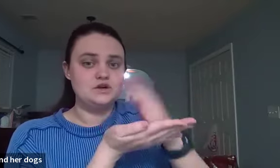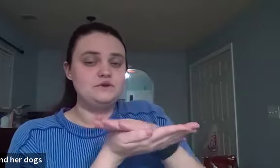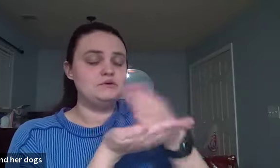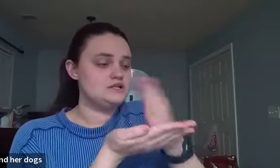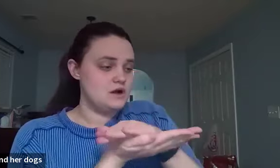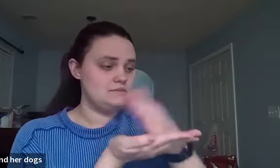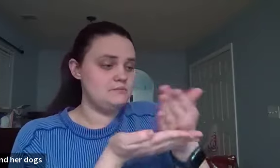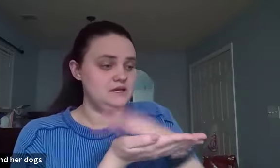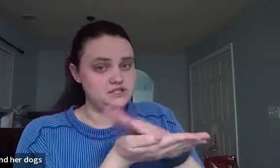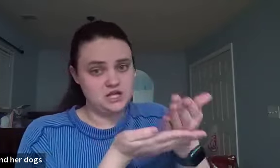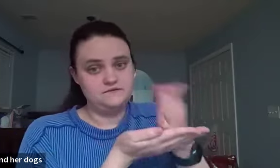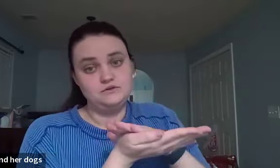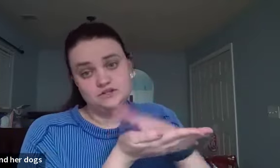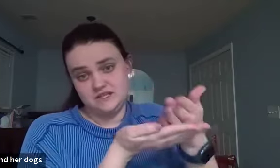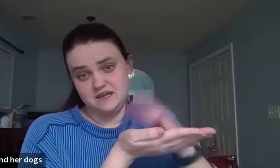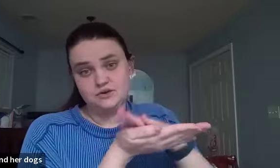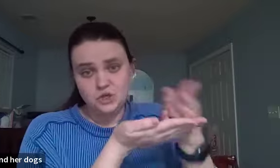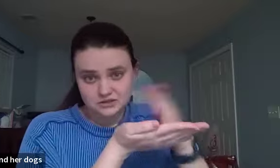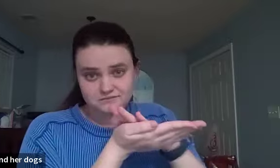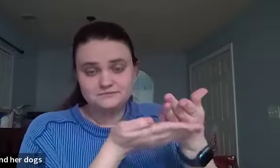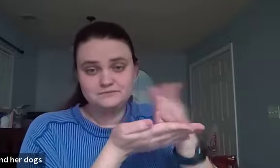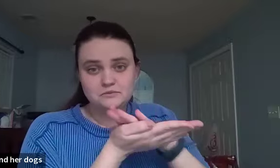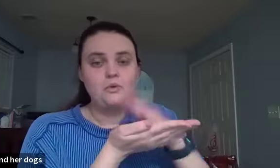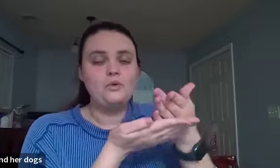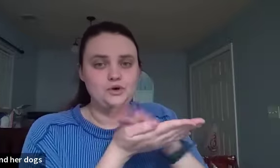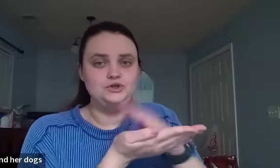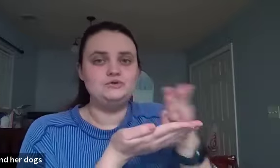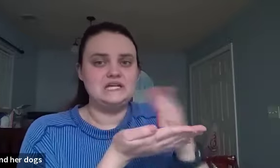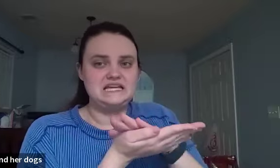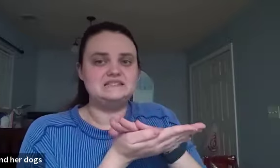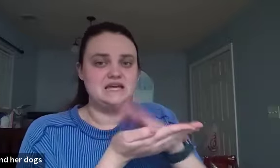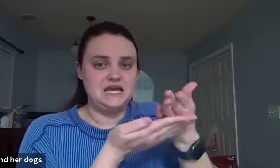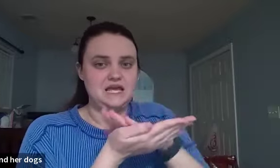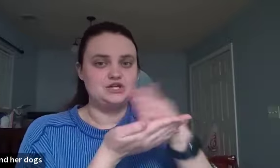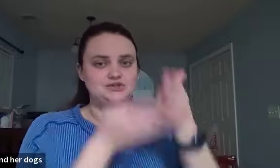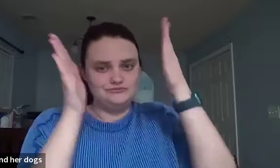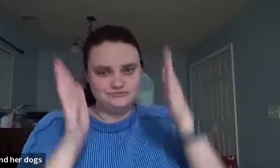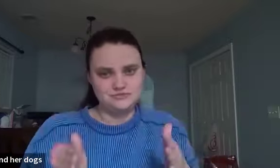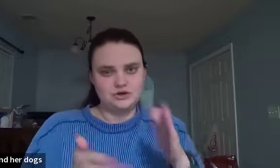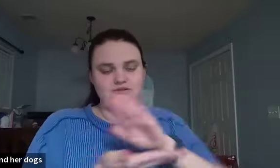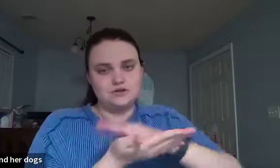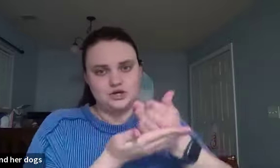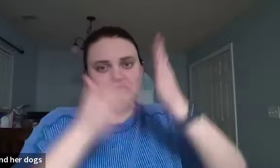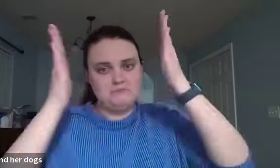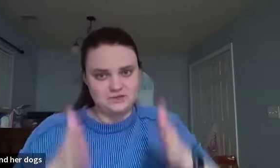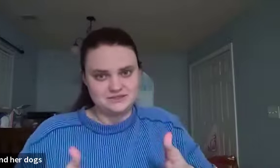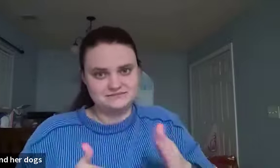So if you were going to talk about being a chef, you could say cook, or you can say cook person,